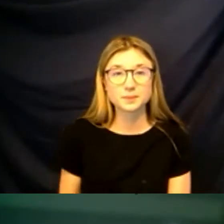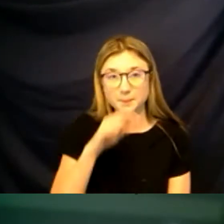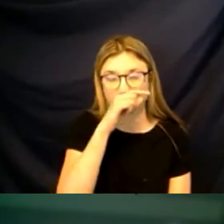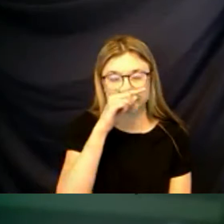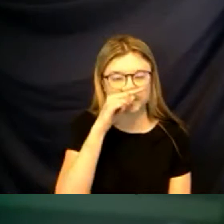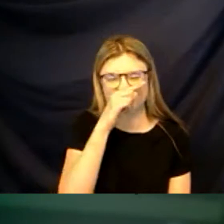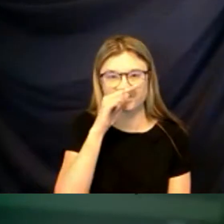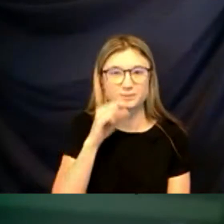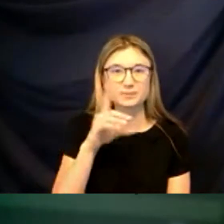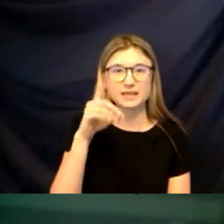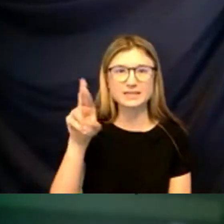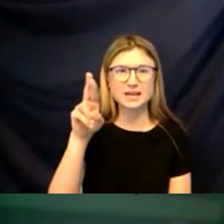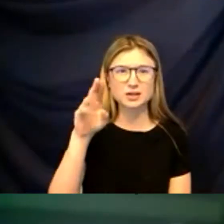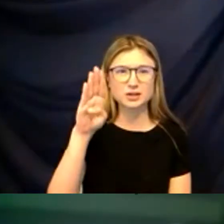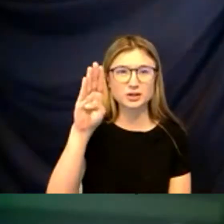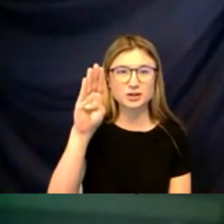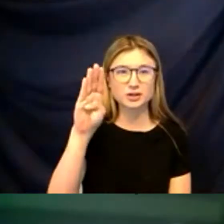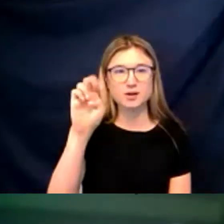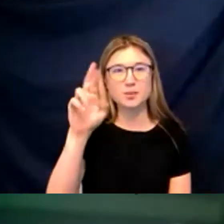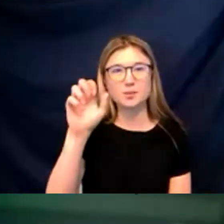Dr. Bearvecchio or?